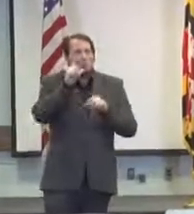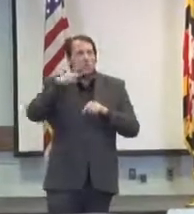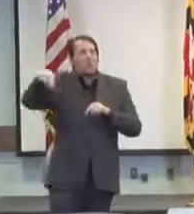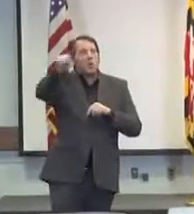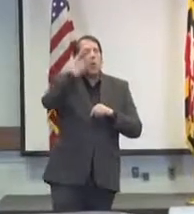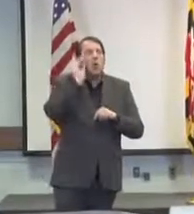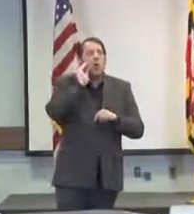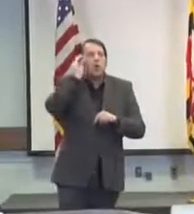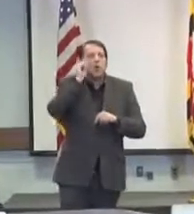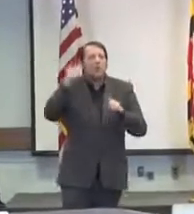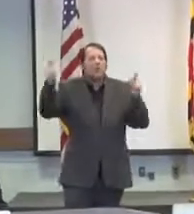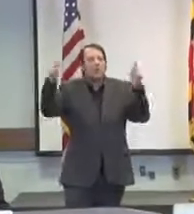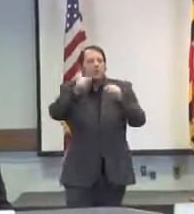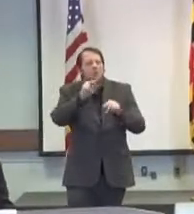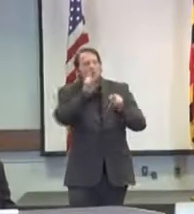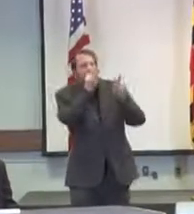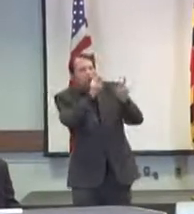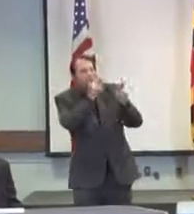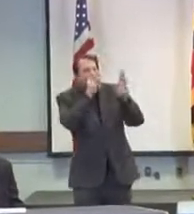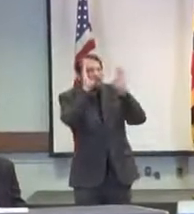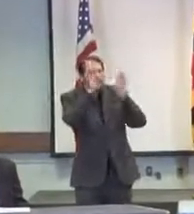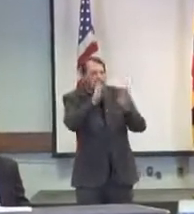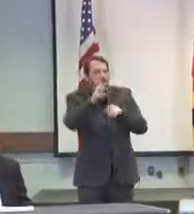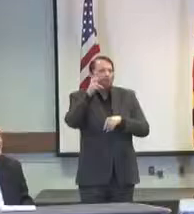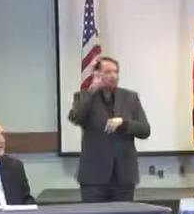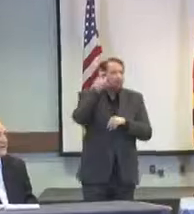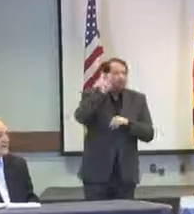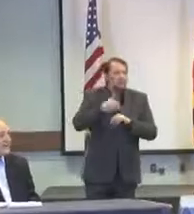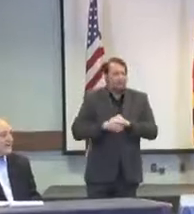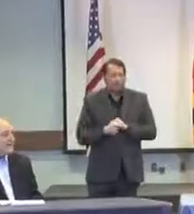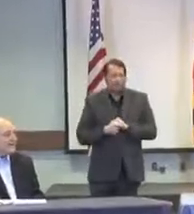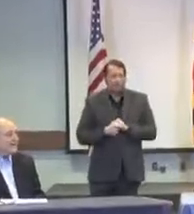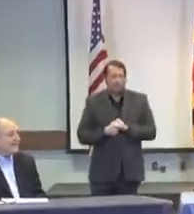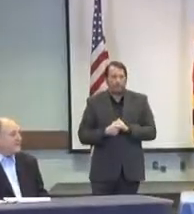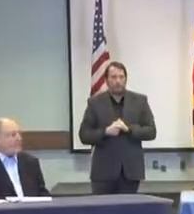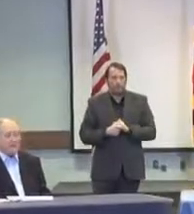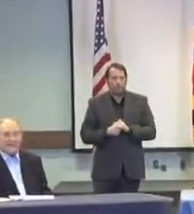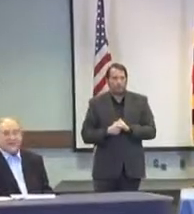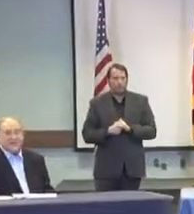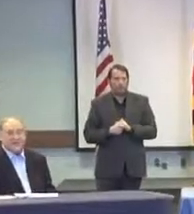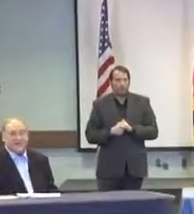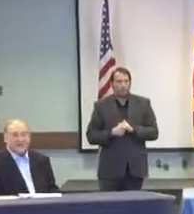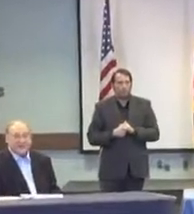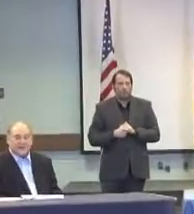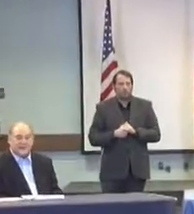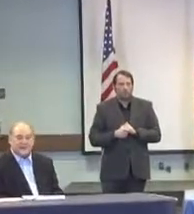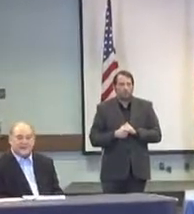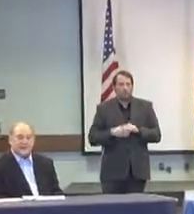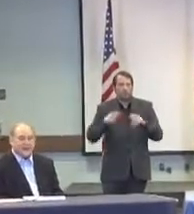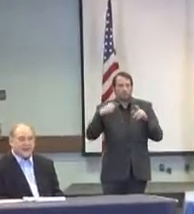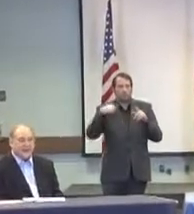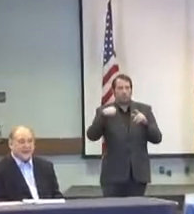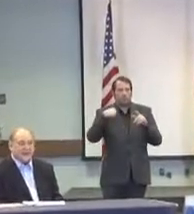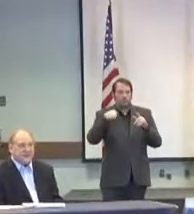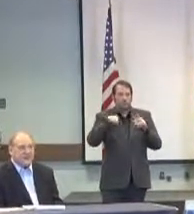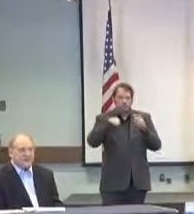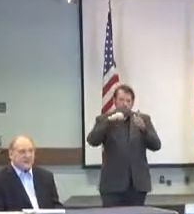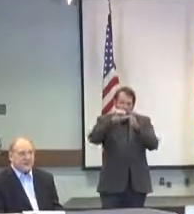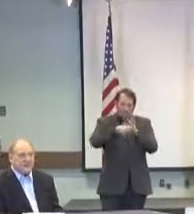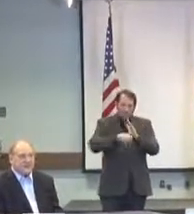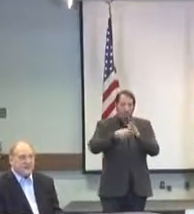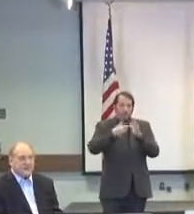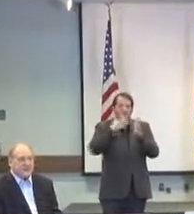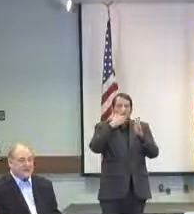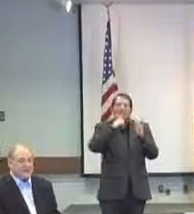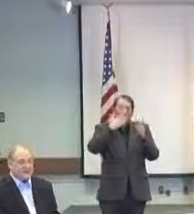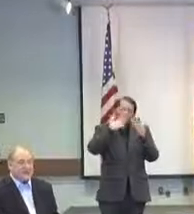listening to this, and the folks who will be seeing it as we rebroadcast. Thank you for paying attention. If you